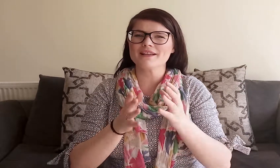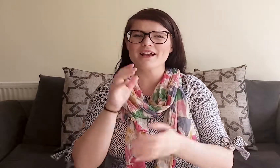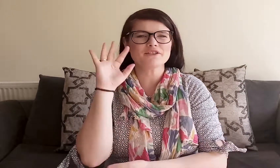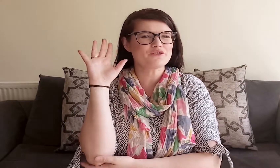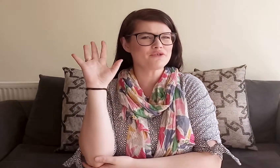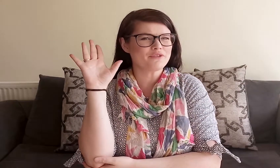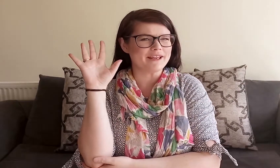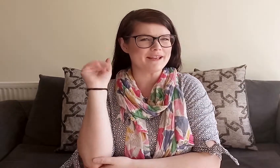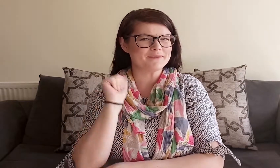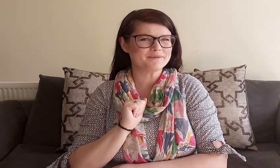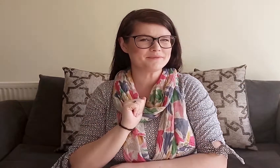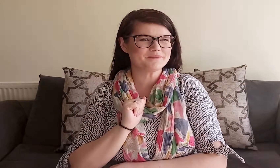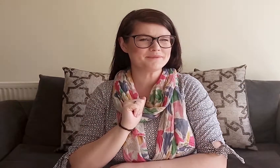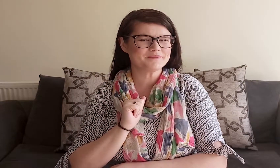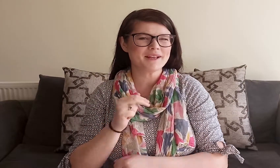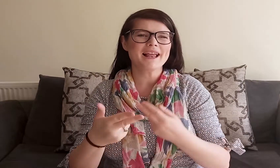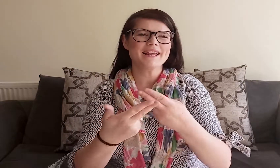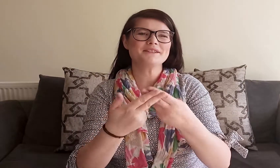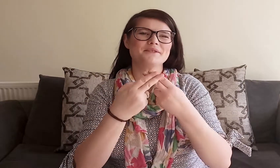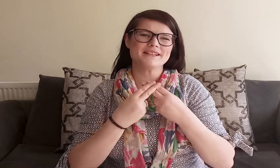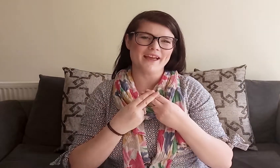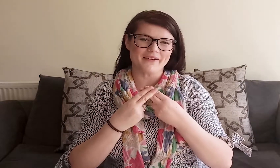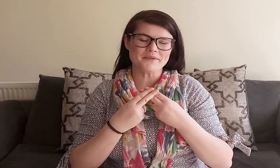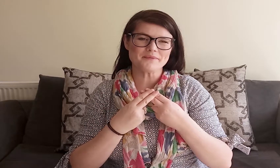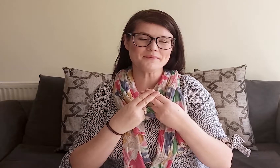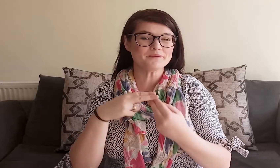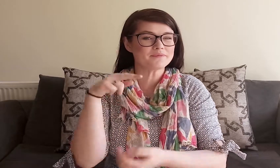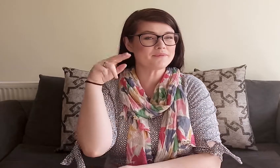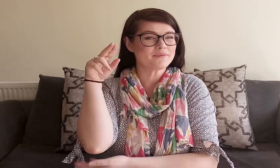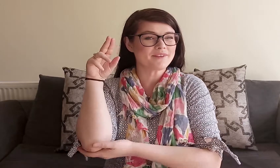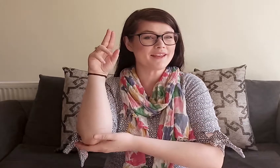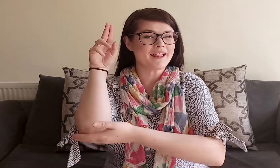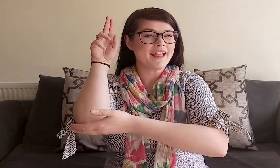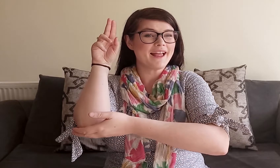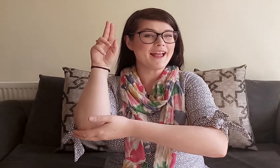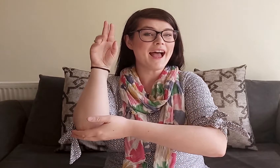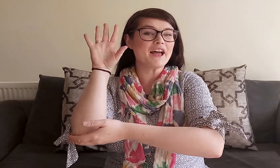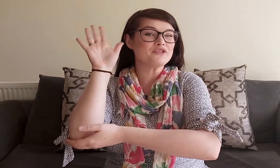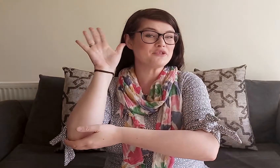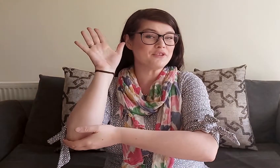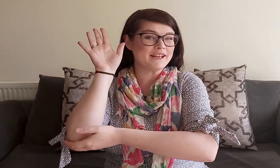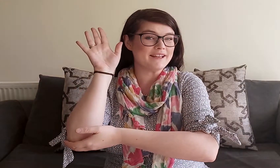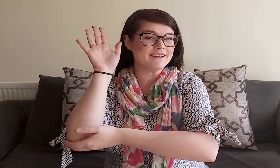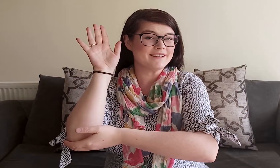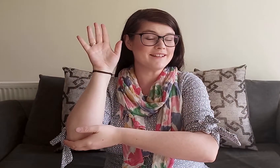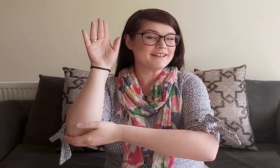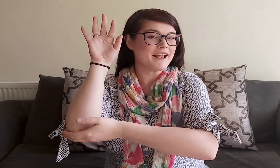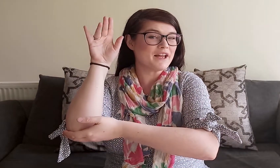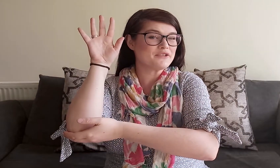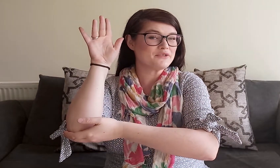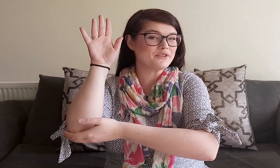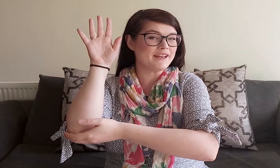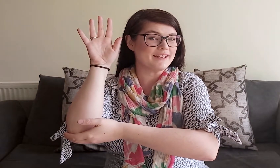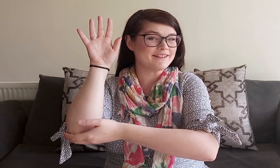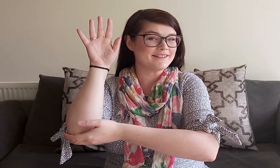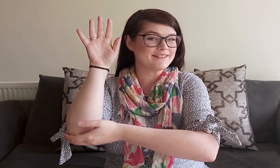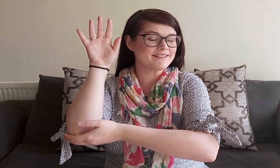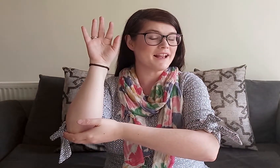sign tree? Let's do it together. A tree, a tree,